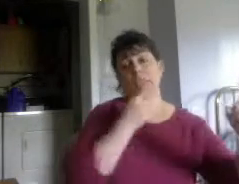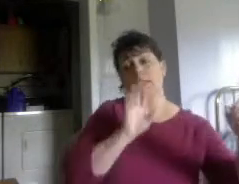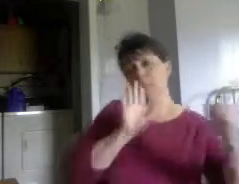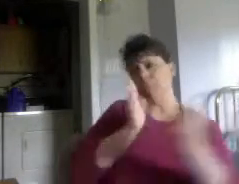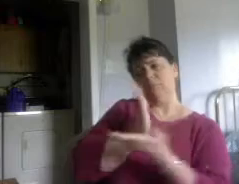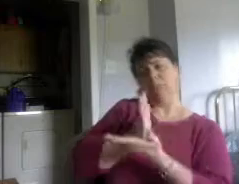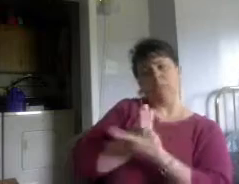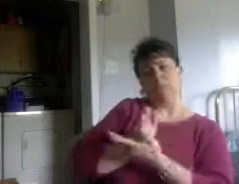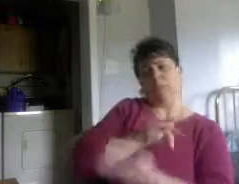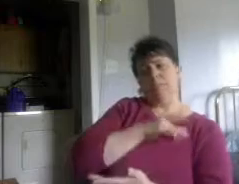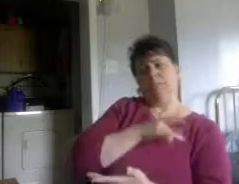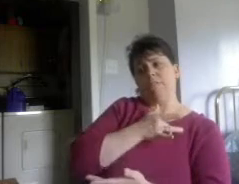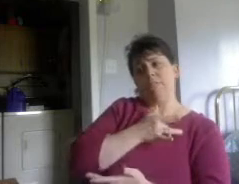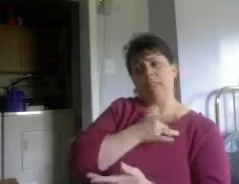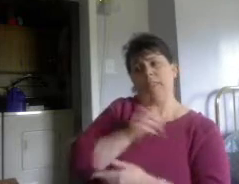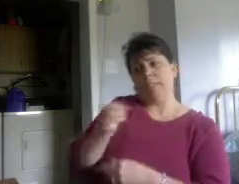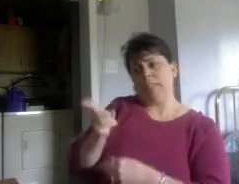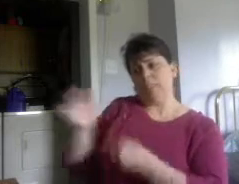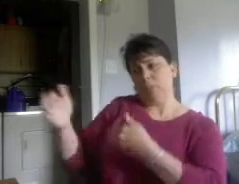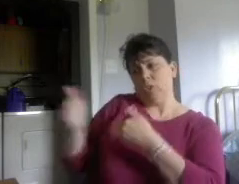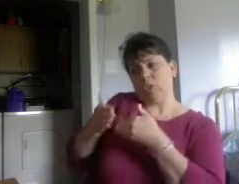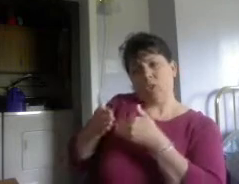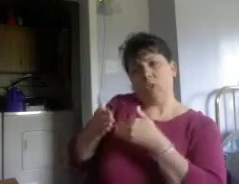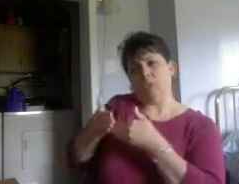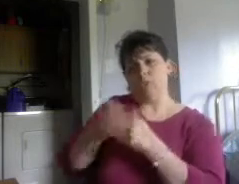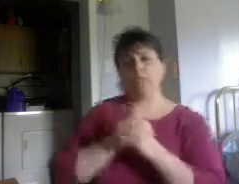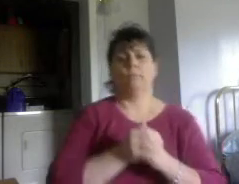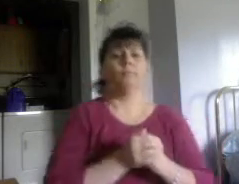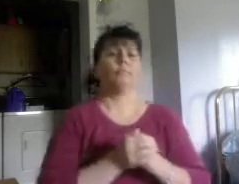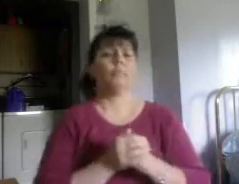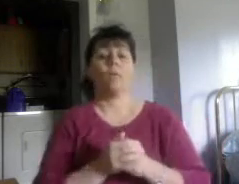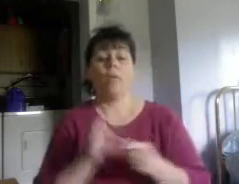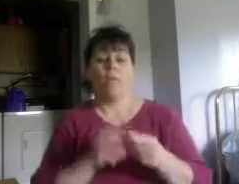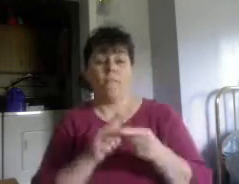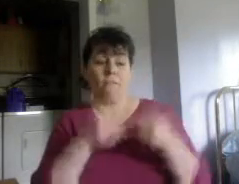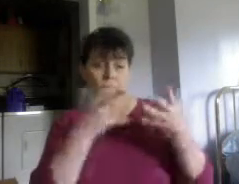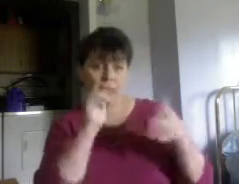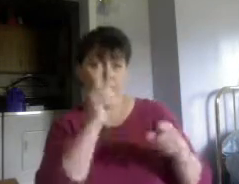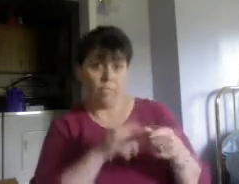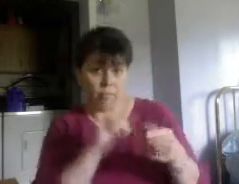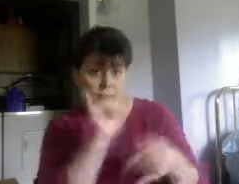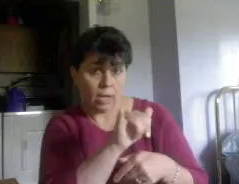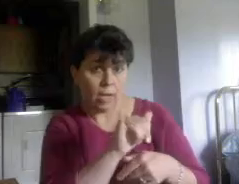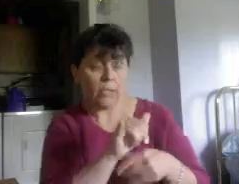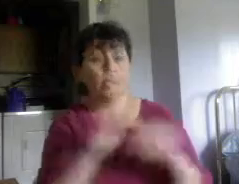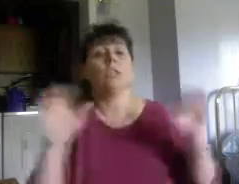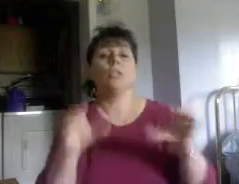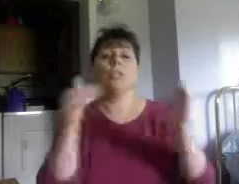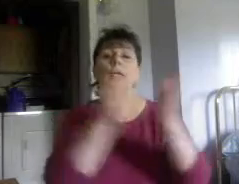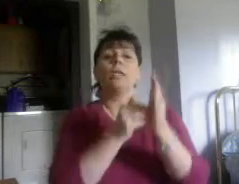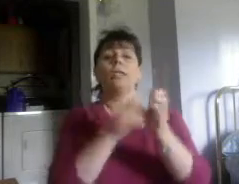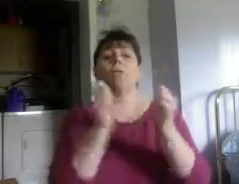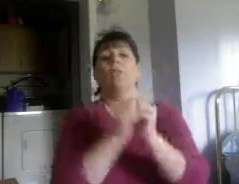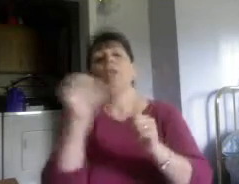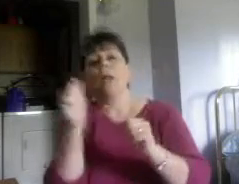close. Now repeat this process with the other group walking towards their partners. The second part